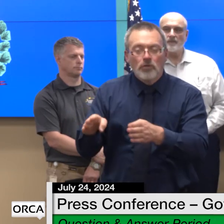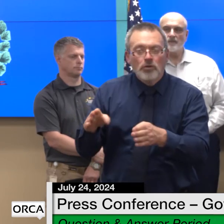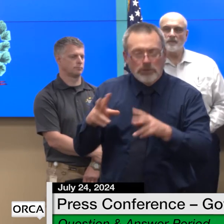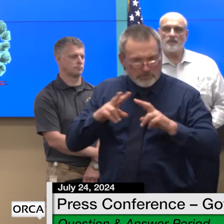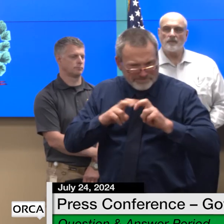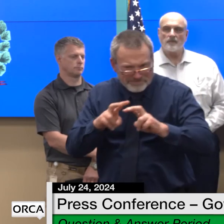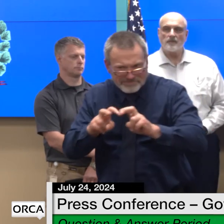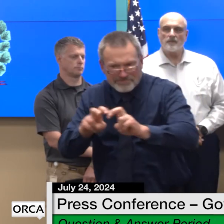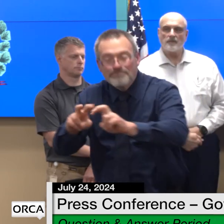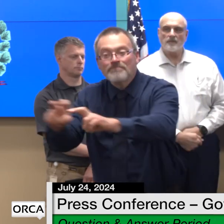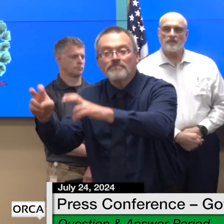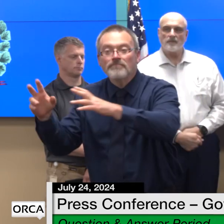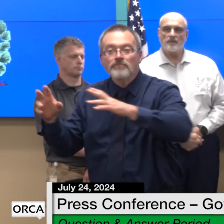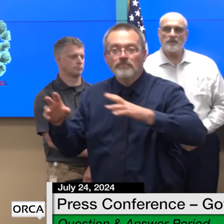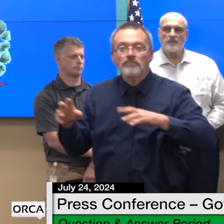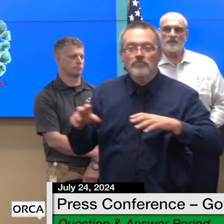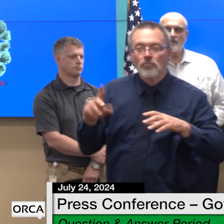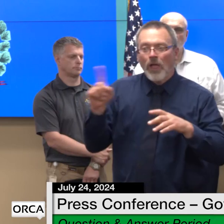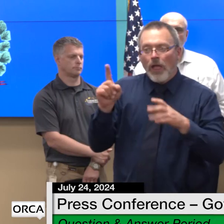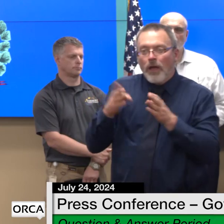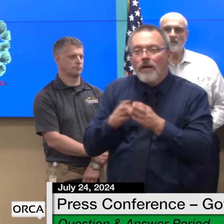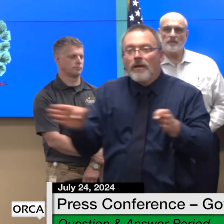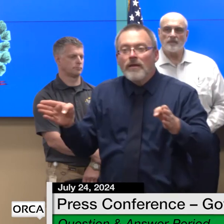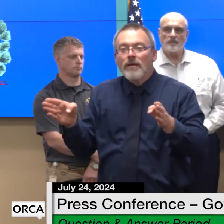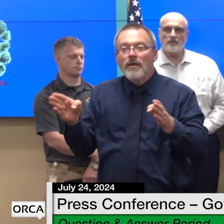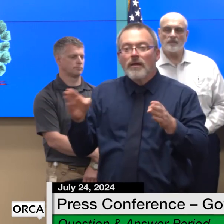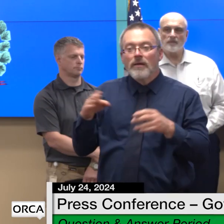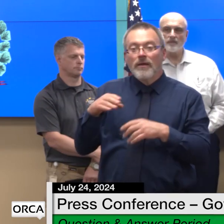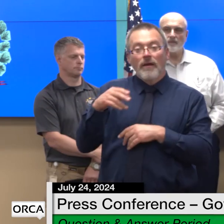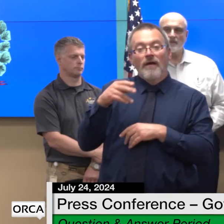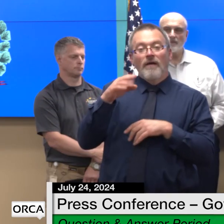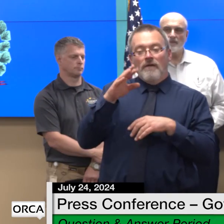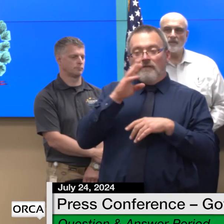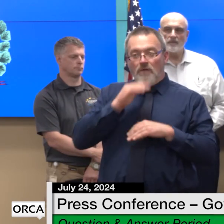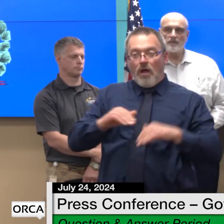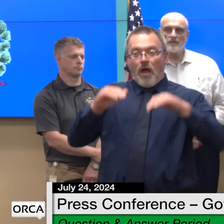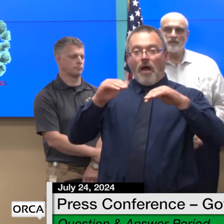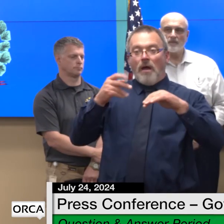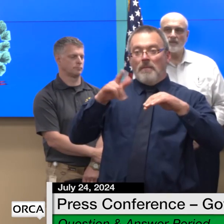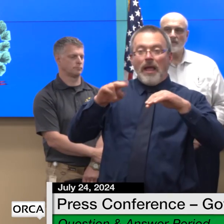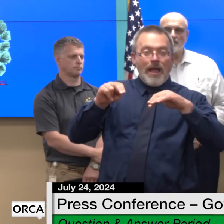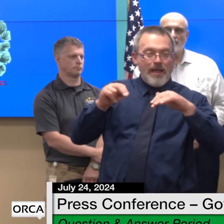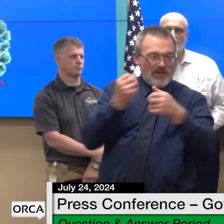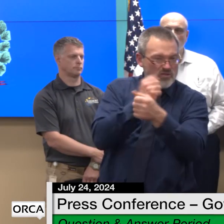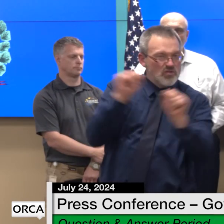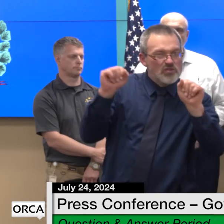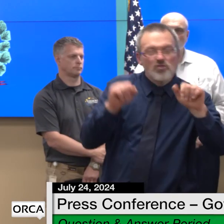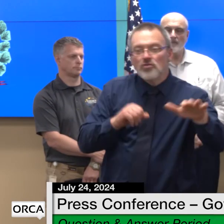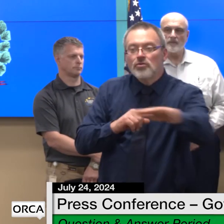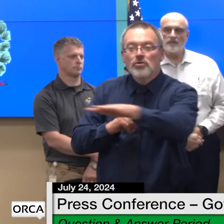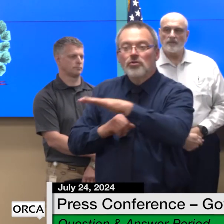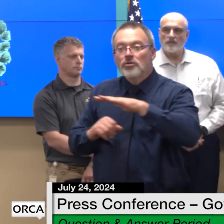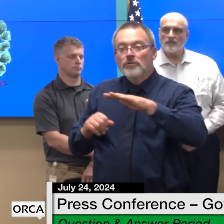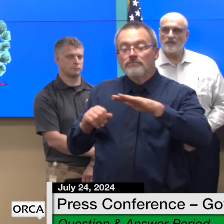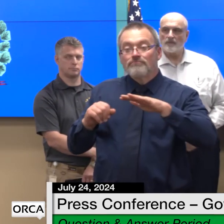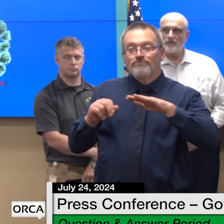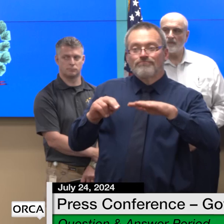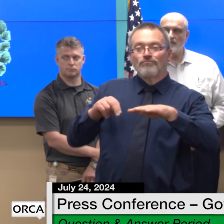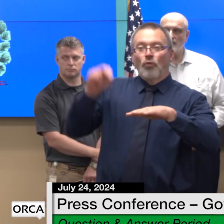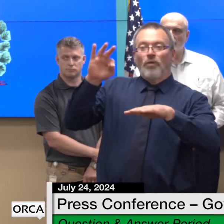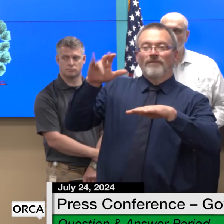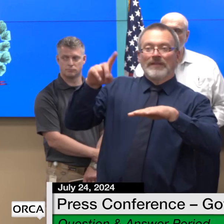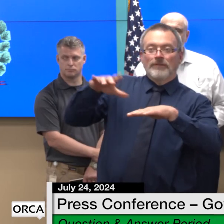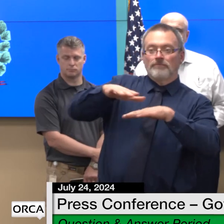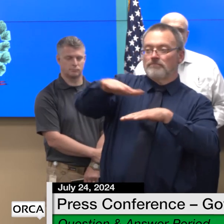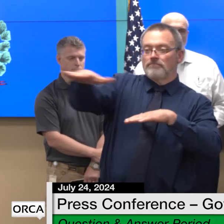a large floodplain restoration project following a series of FEMA buyouts. Northfield didn't see the kind of precipitation other parts